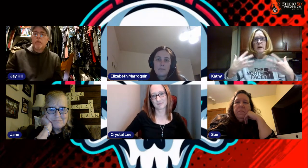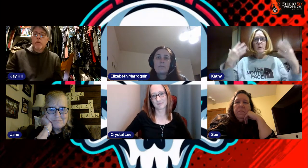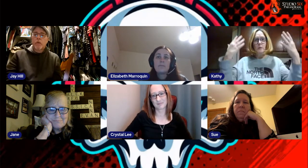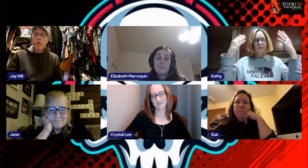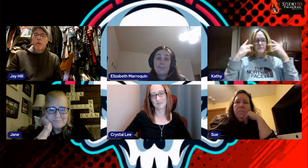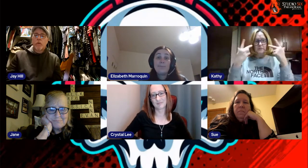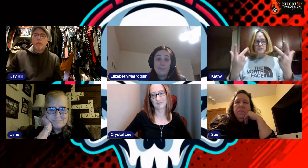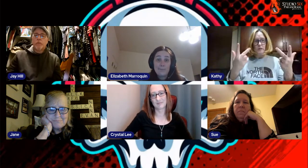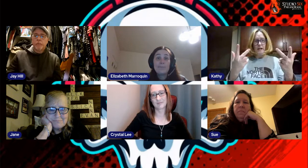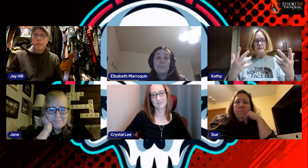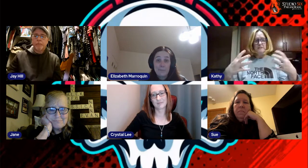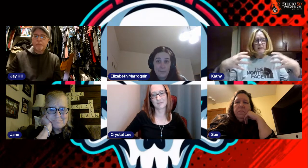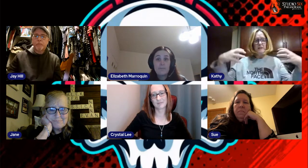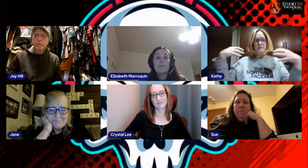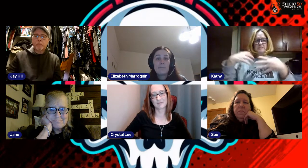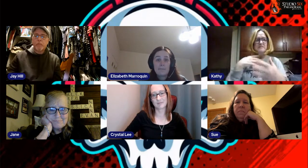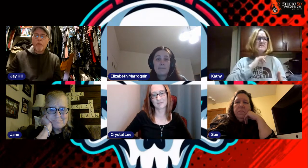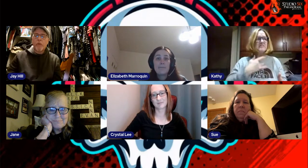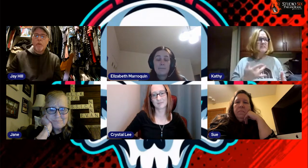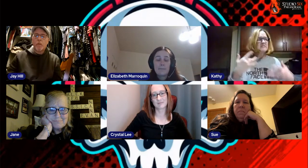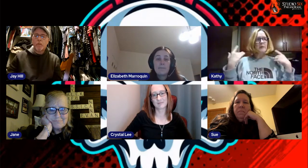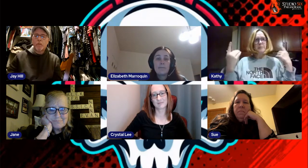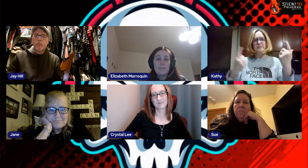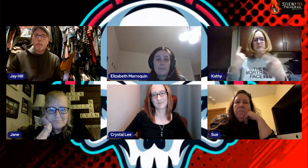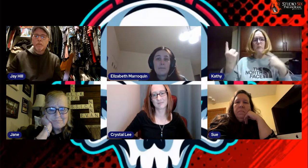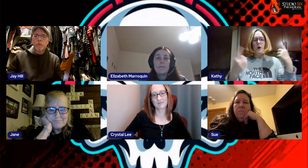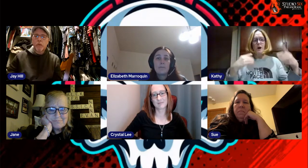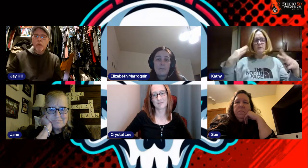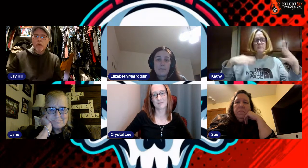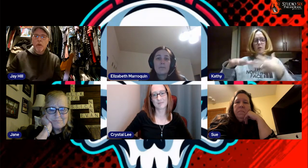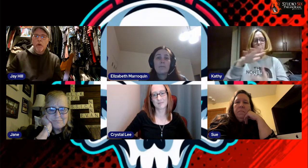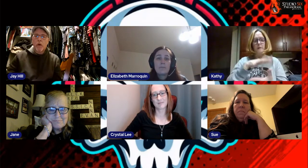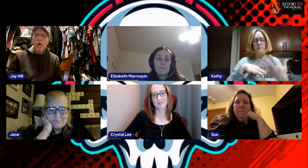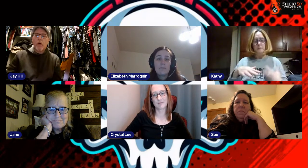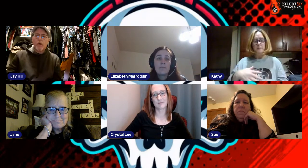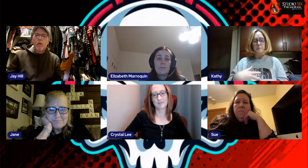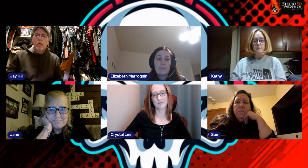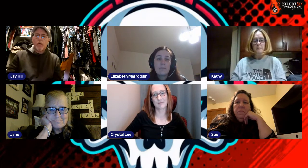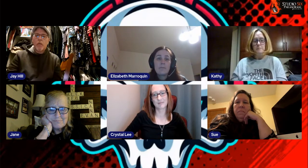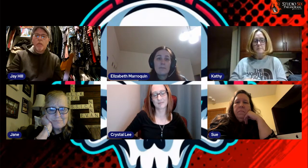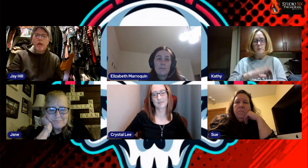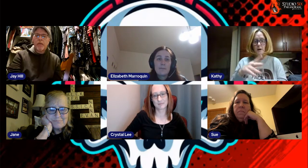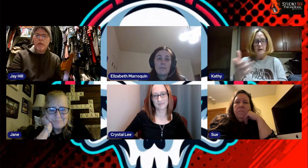than what they visualize. They can sense something going on around them.